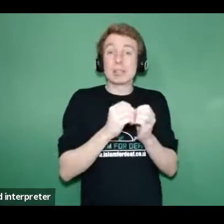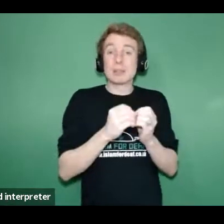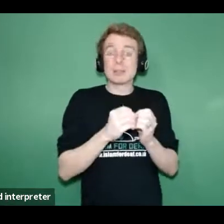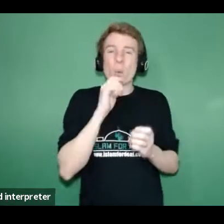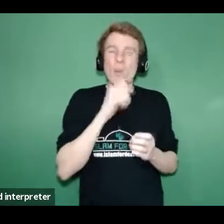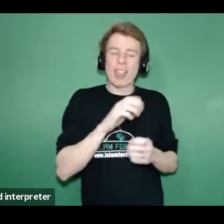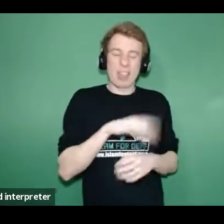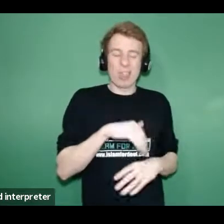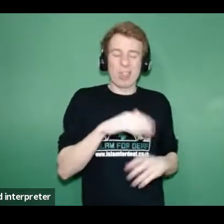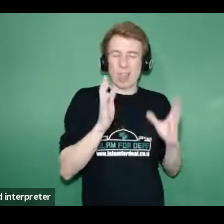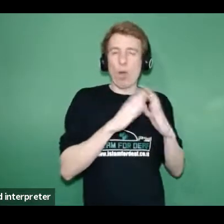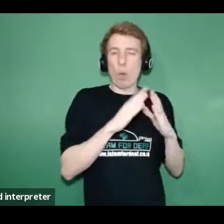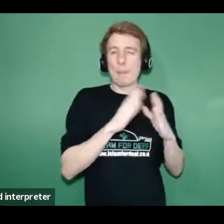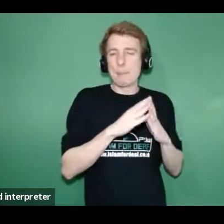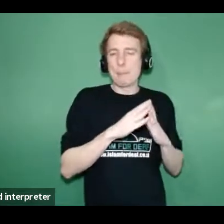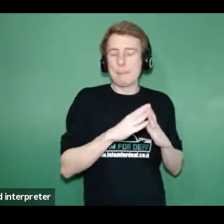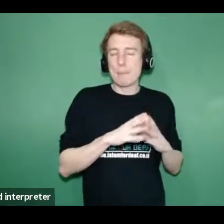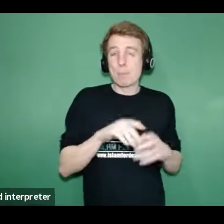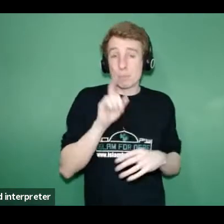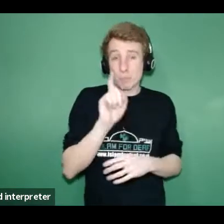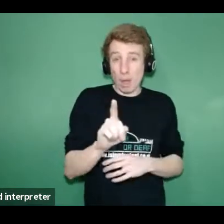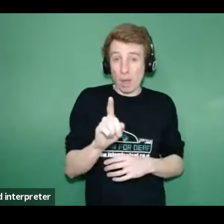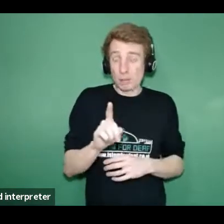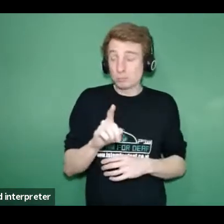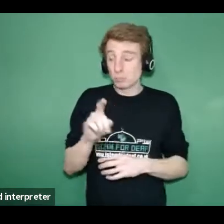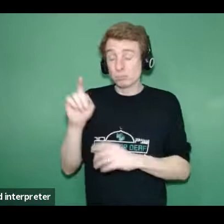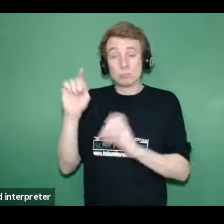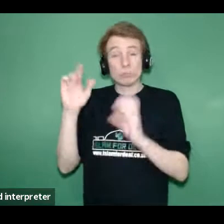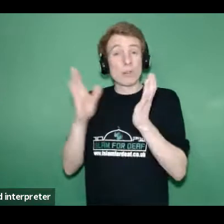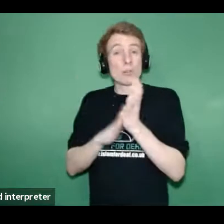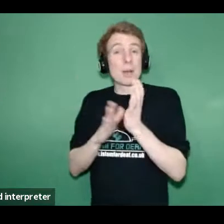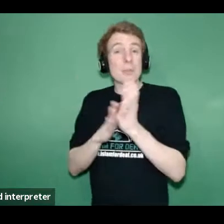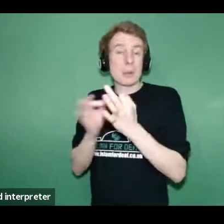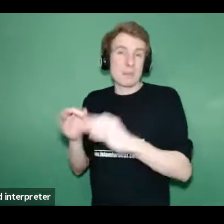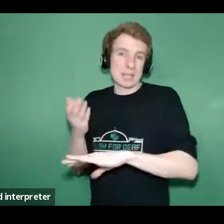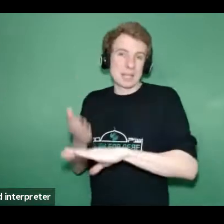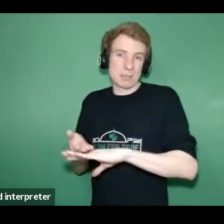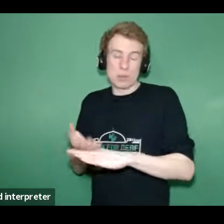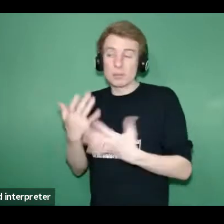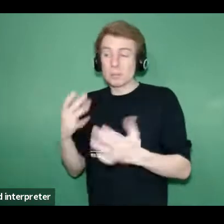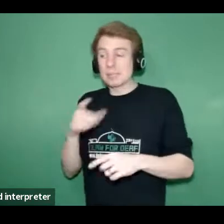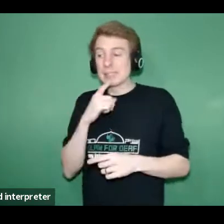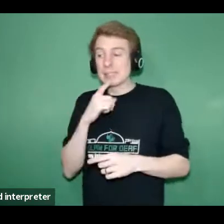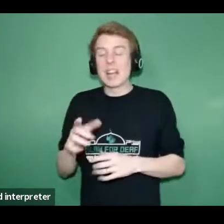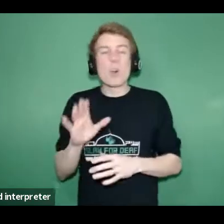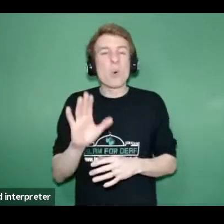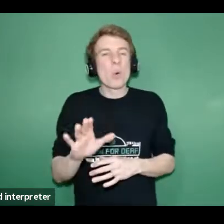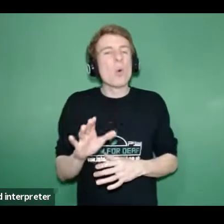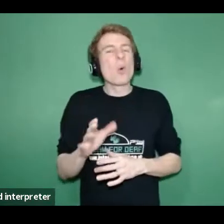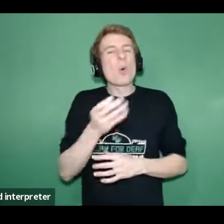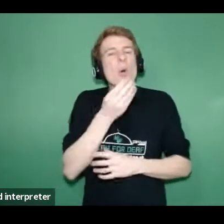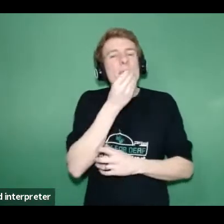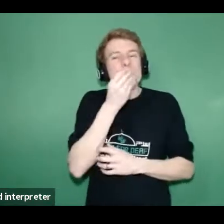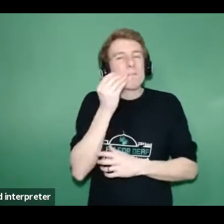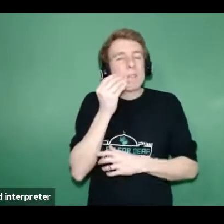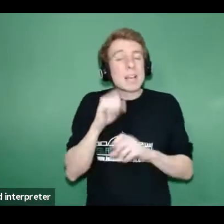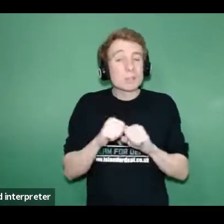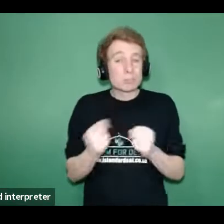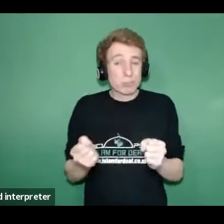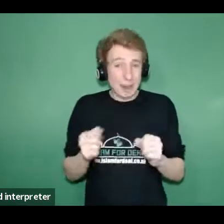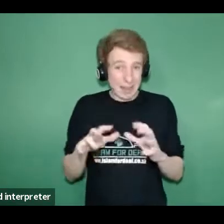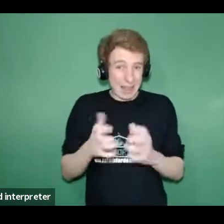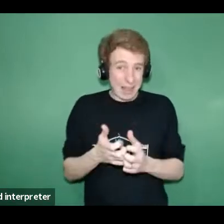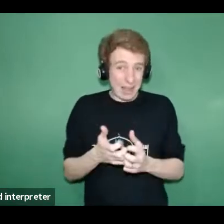him, was that he would break his fast upon fresh dates. And if there were no fresh dates, then he would break his fast